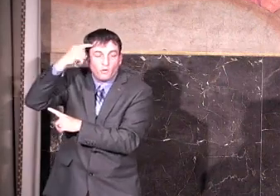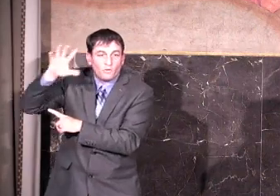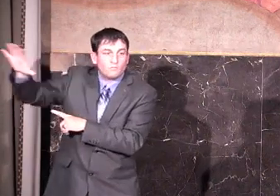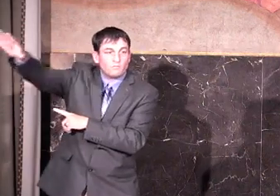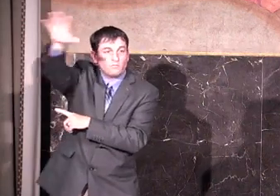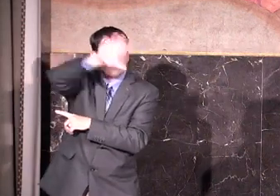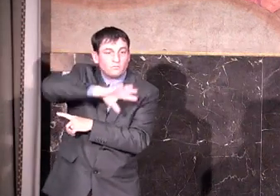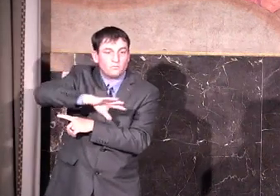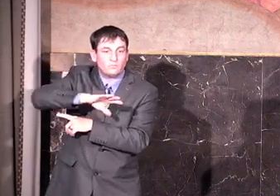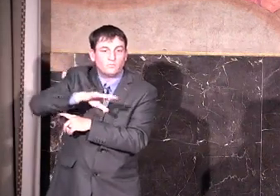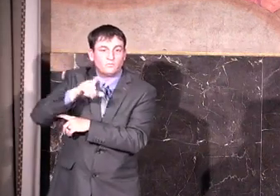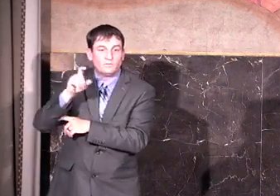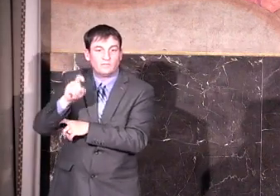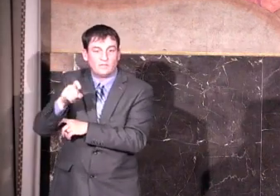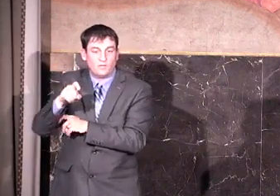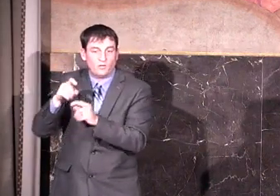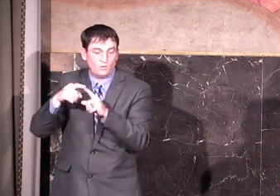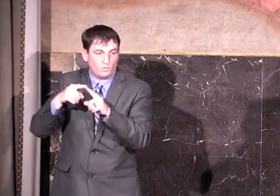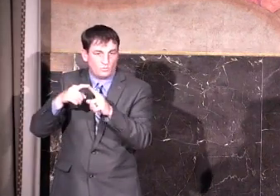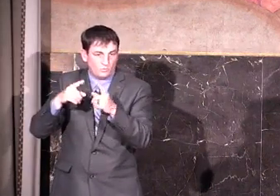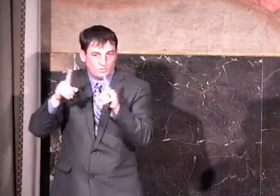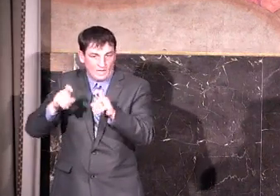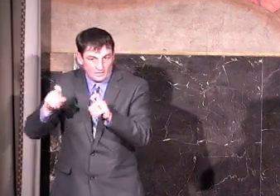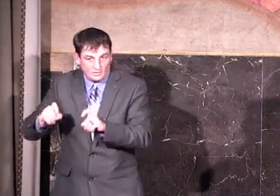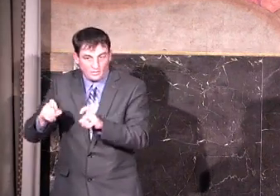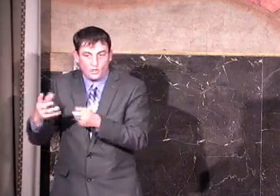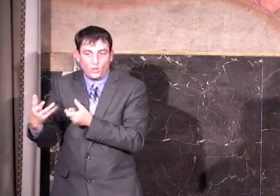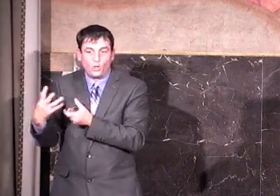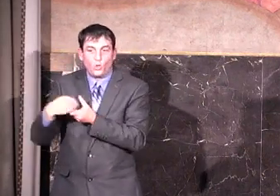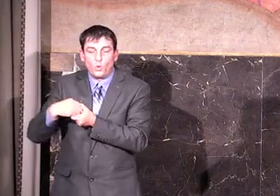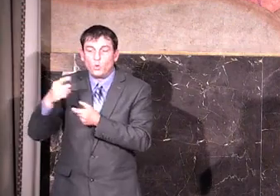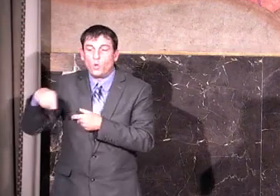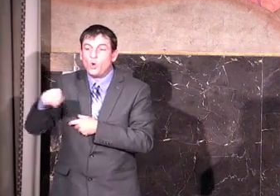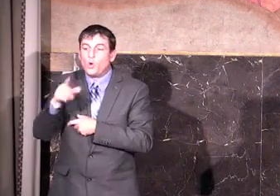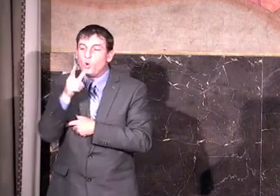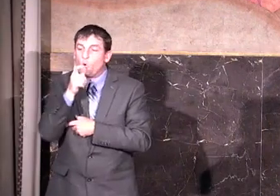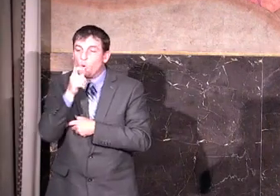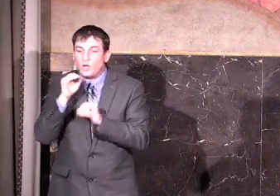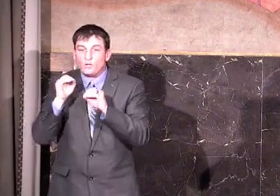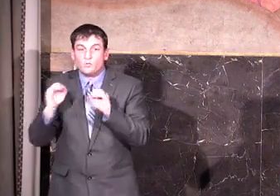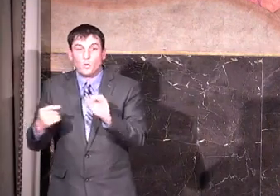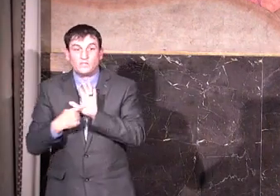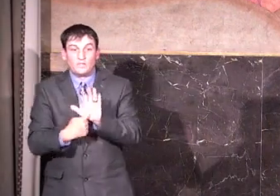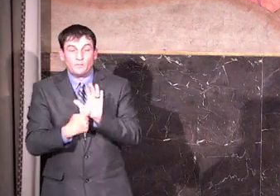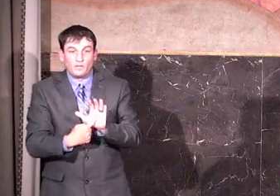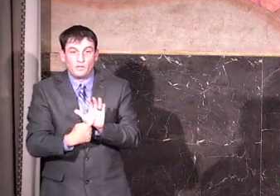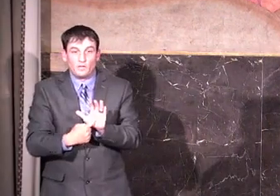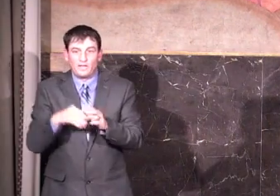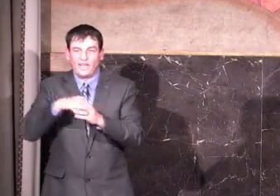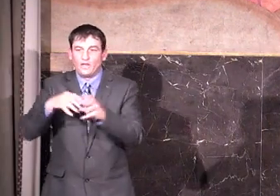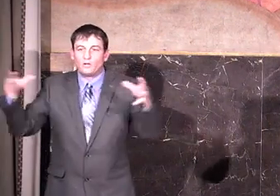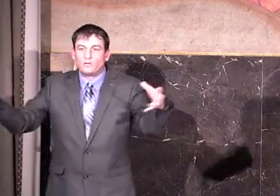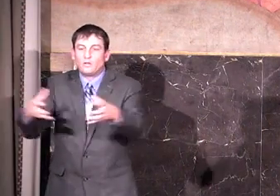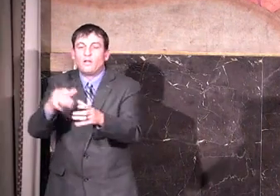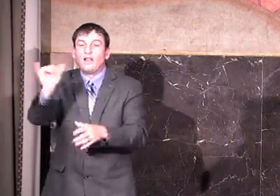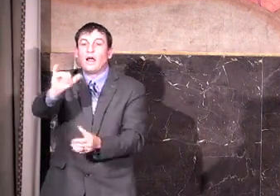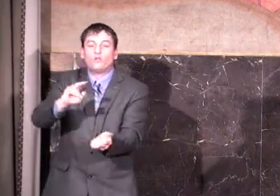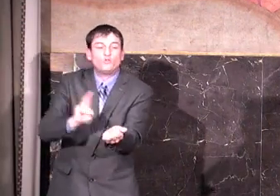to do sentinel surveillance testing to include those asymptomatic individuals in congregate settings like nursing